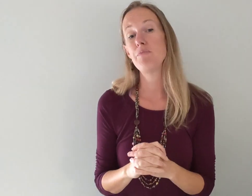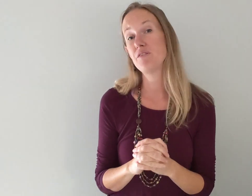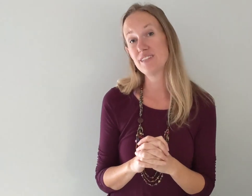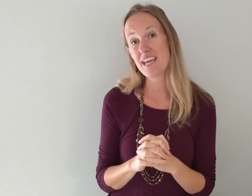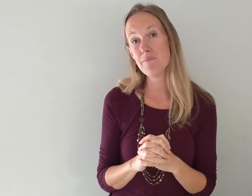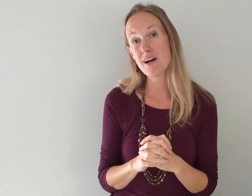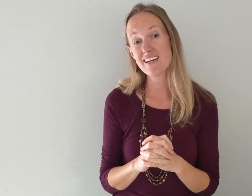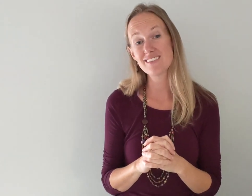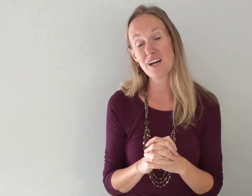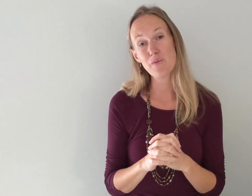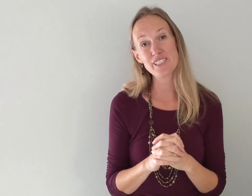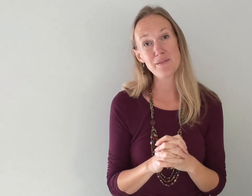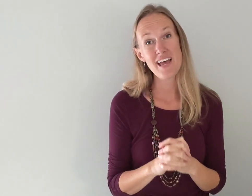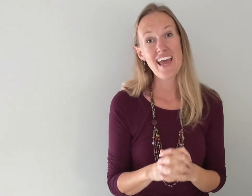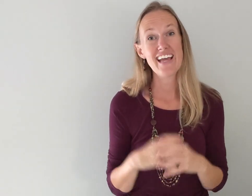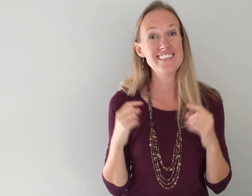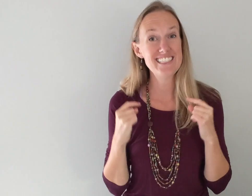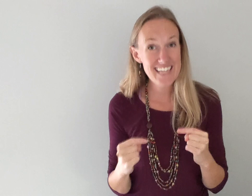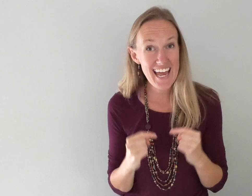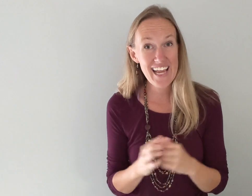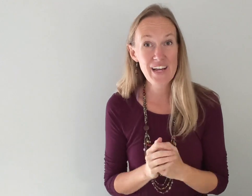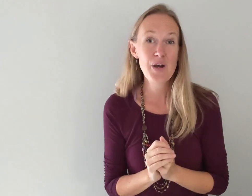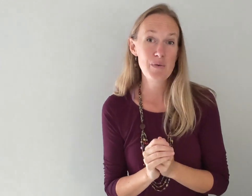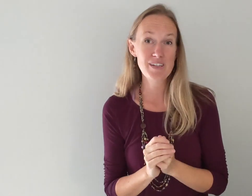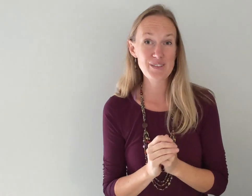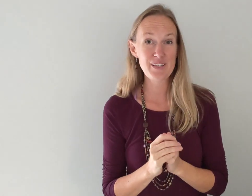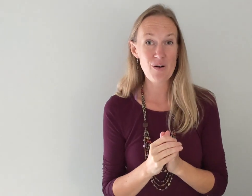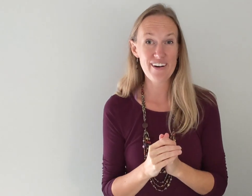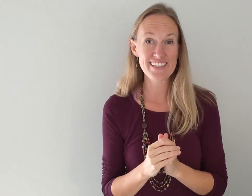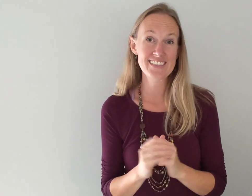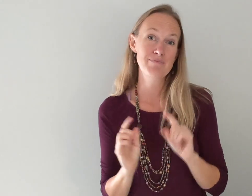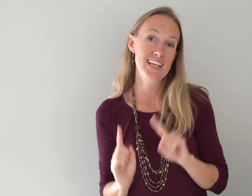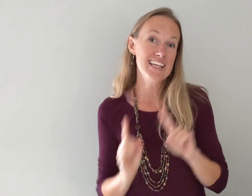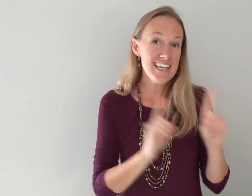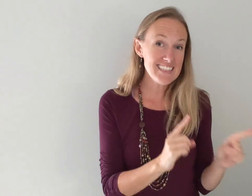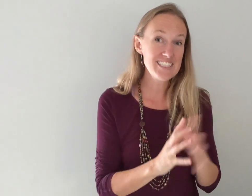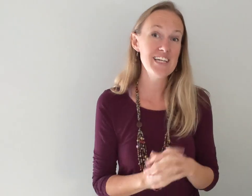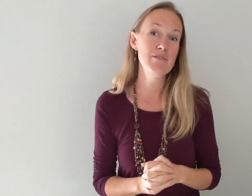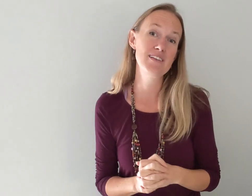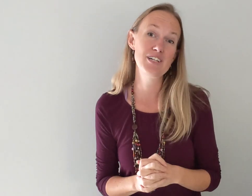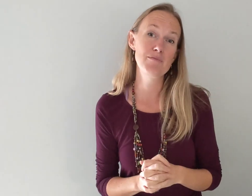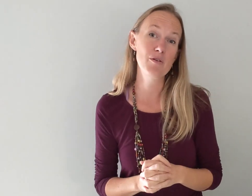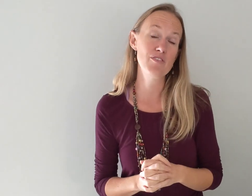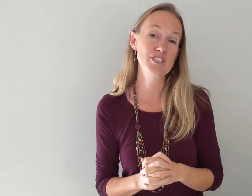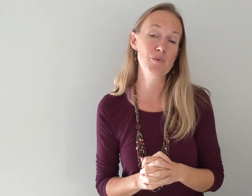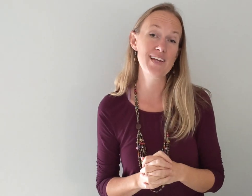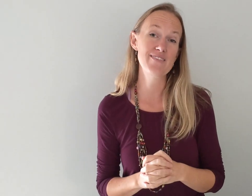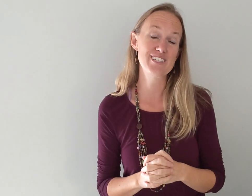Beautiful Name by Hillsong Worship, and today we are doing the chorus. Yesterday we learned both verse 1 and verse